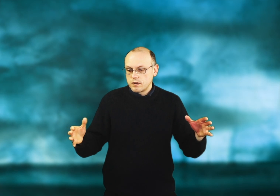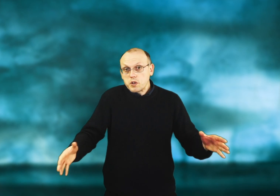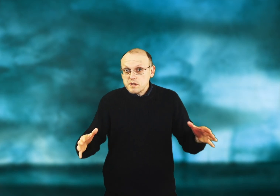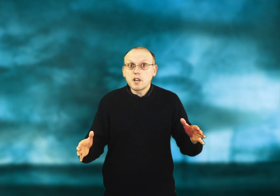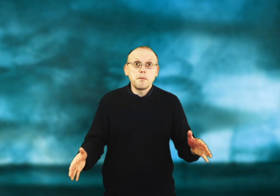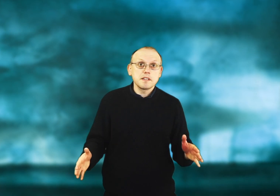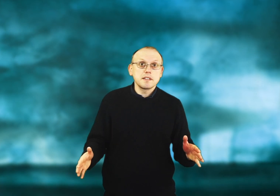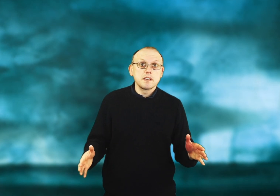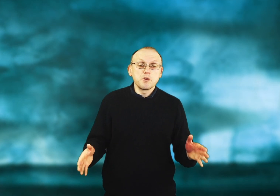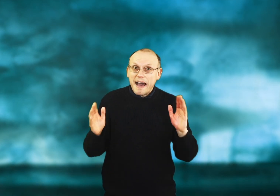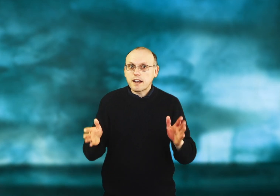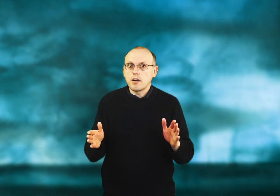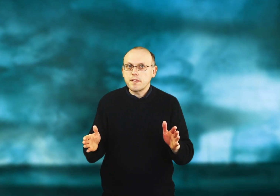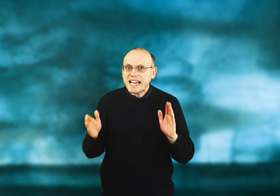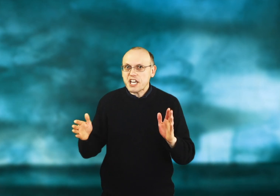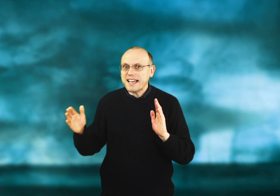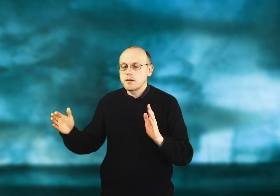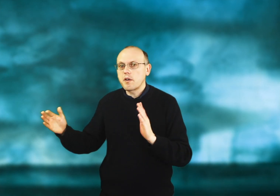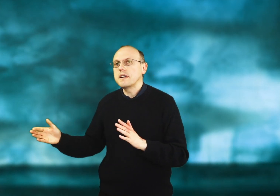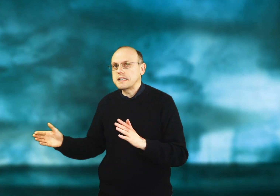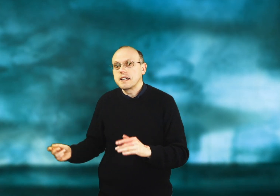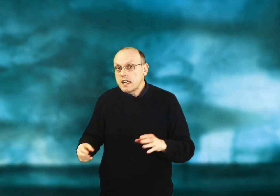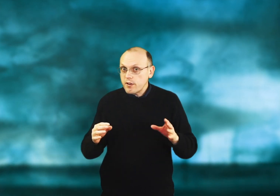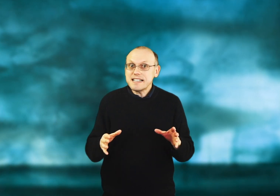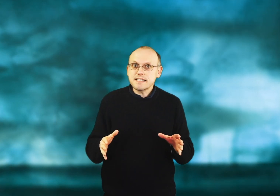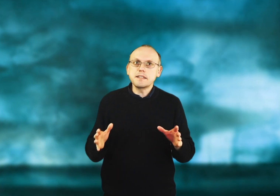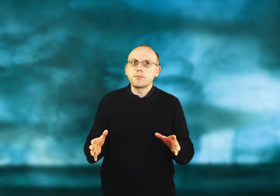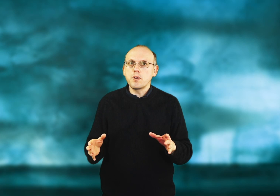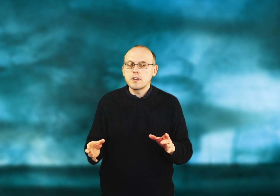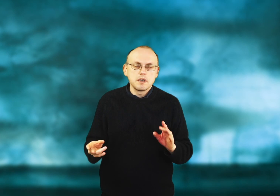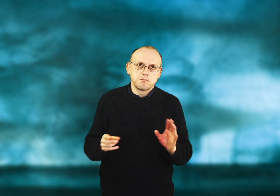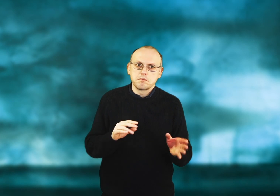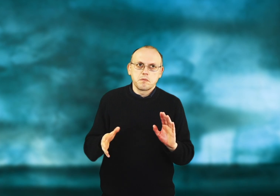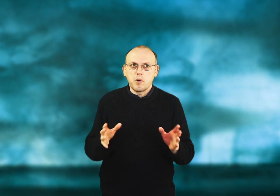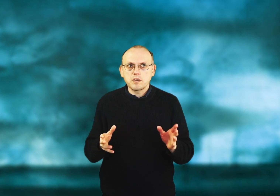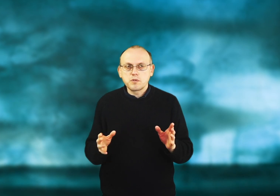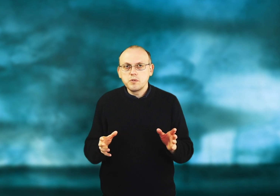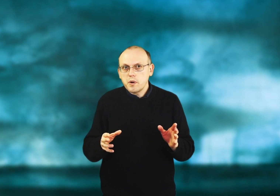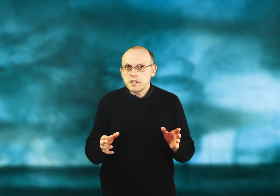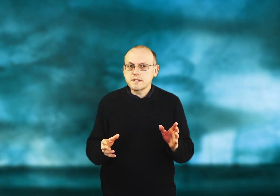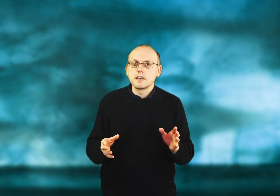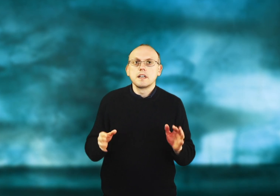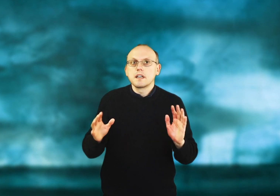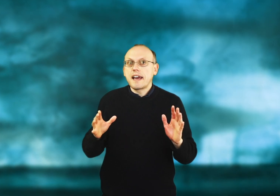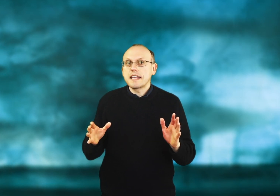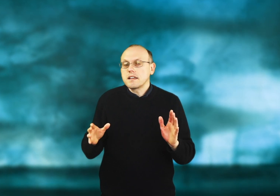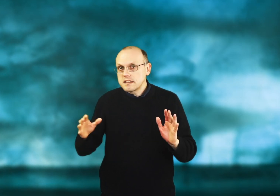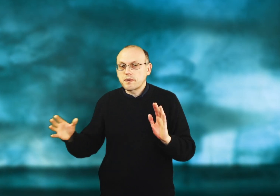use commas to mark off each item of the list. If the list is simple, one or two words, then it is